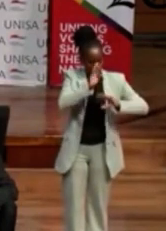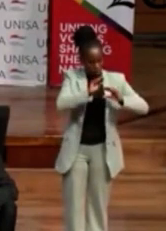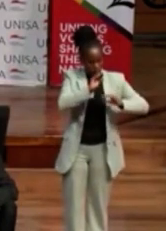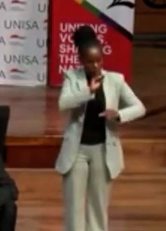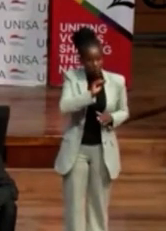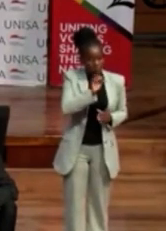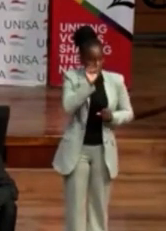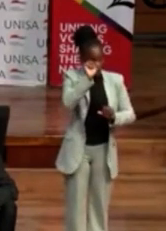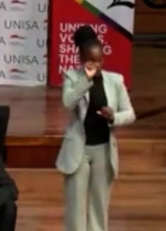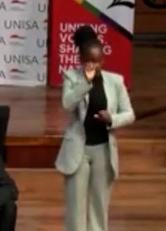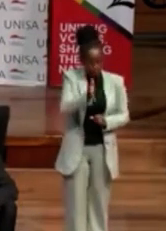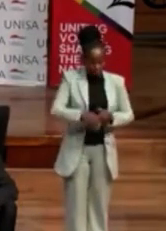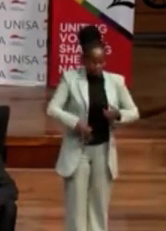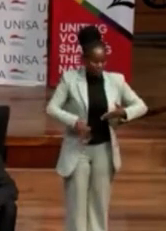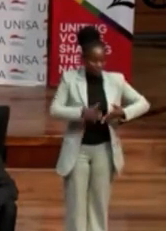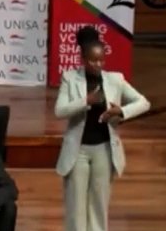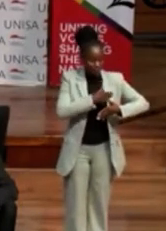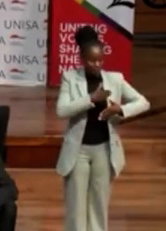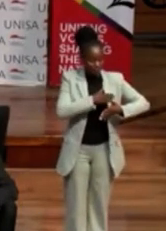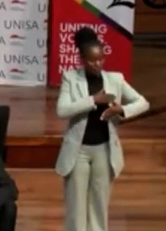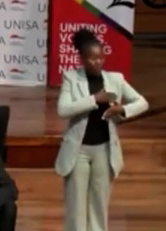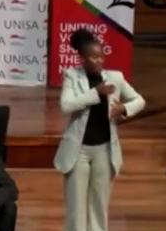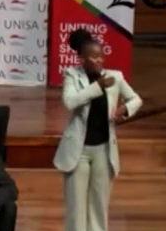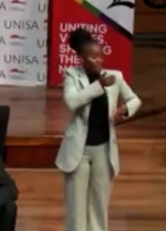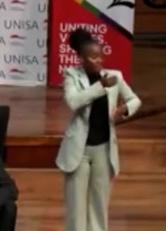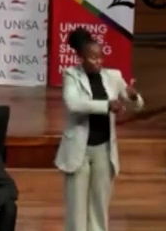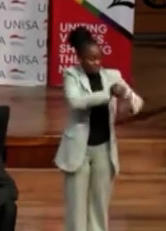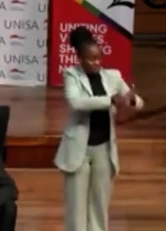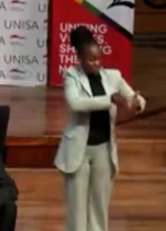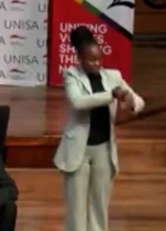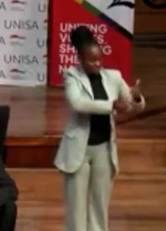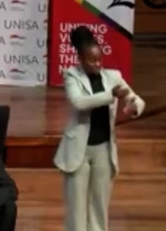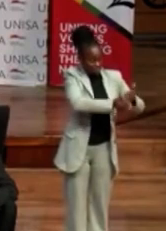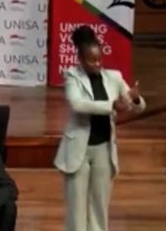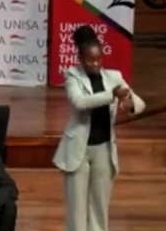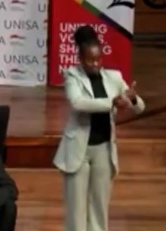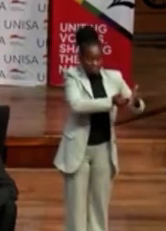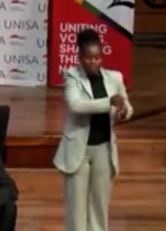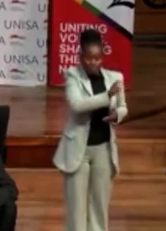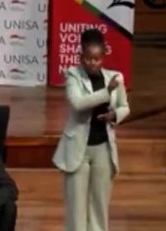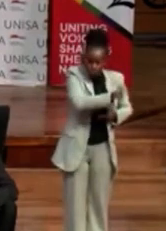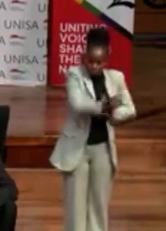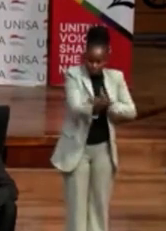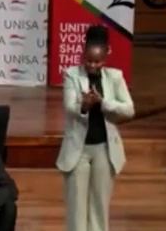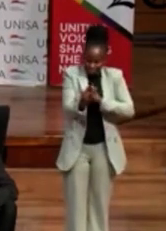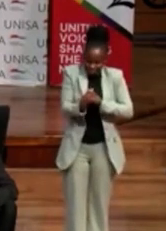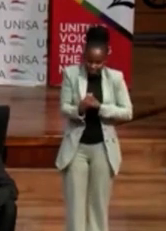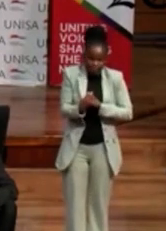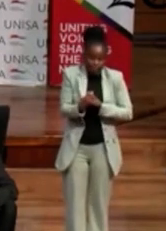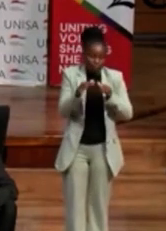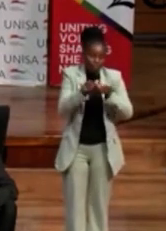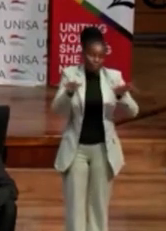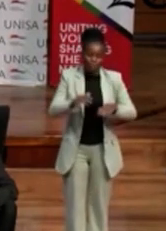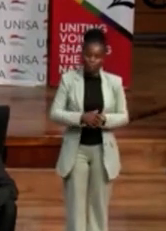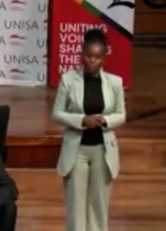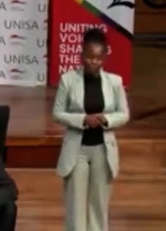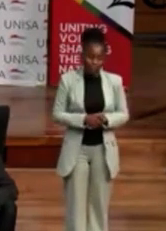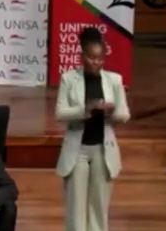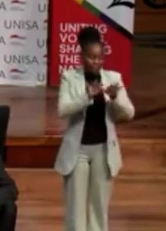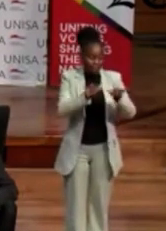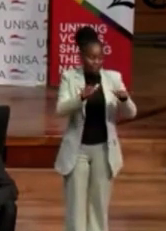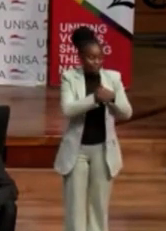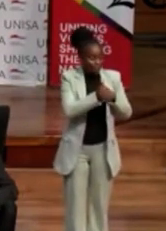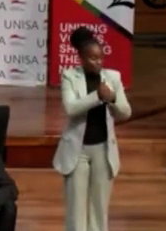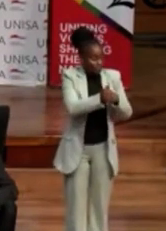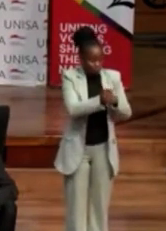is the process must of necessity be people-centered. That's important. It must be